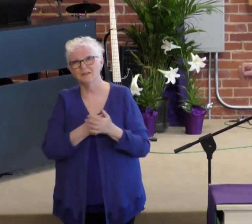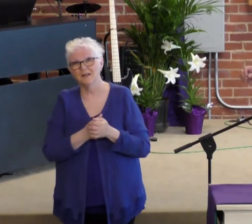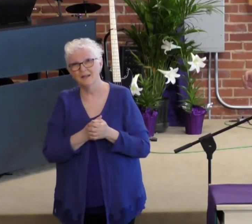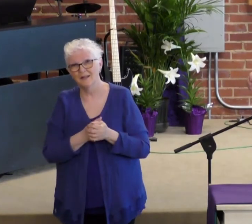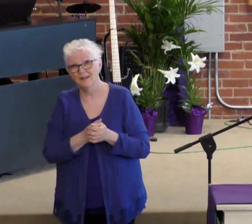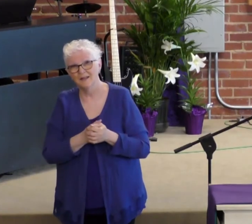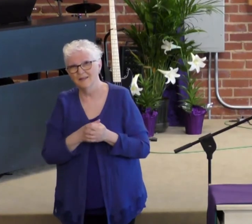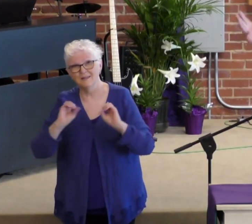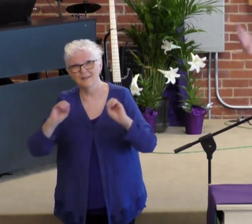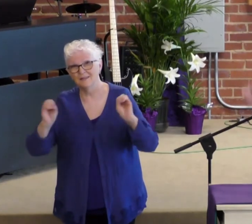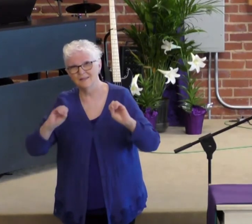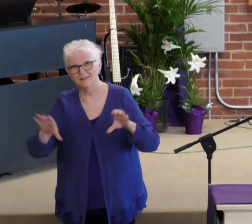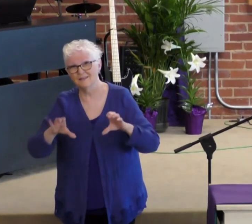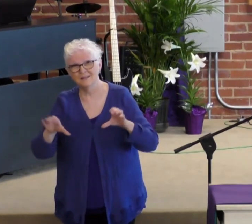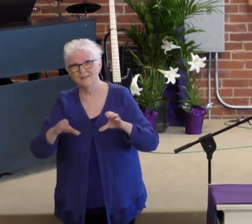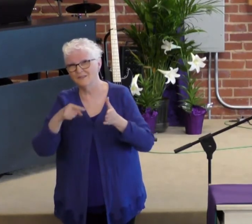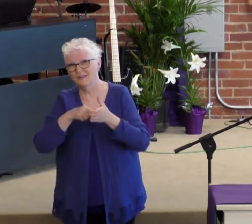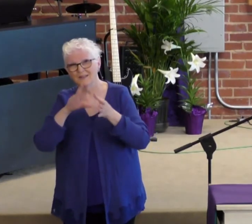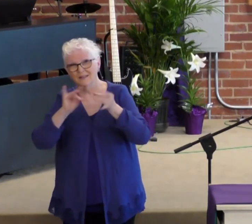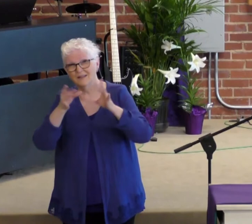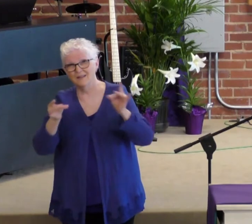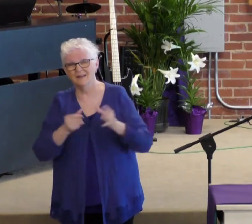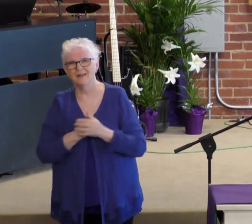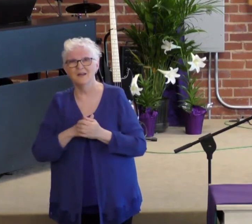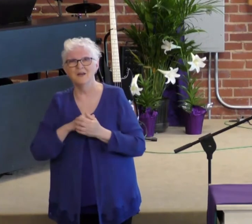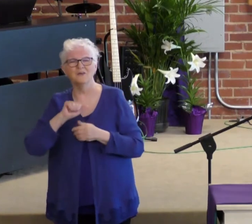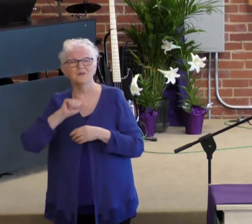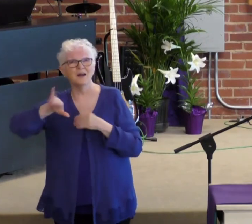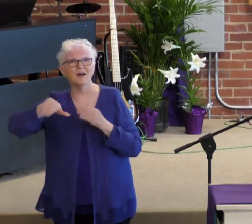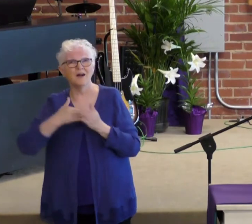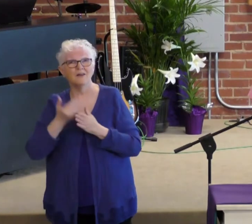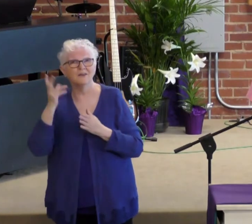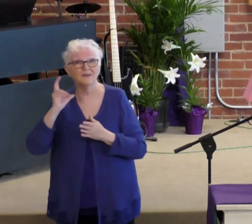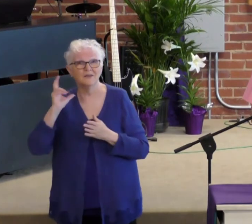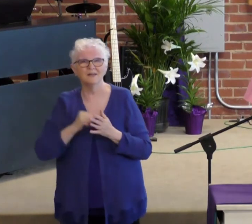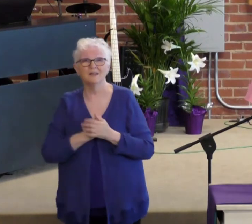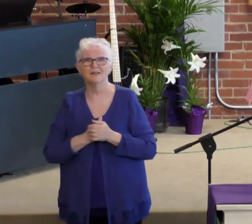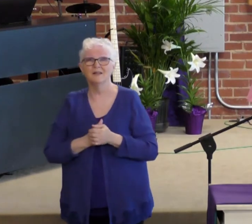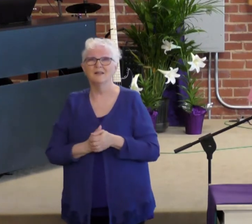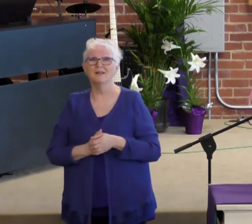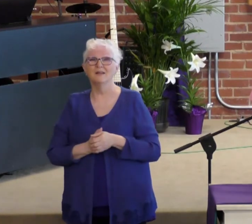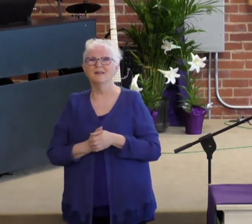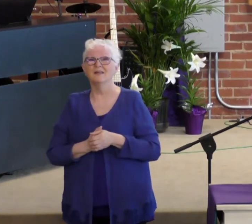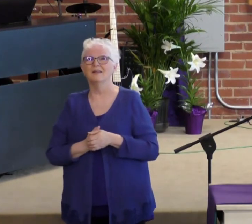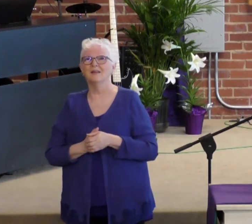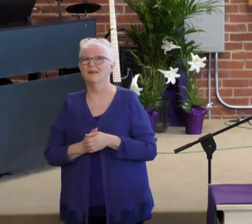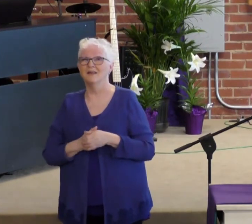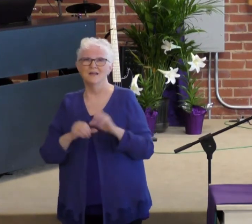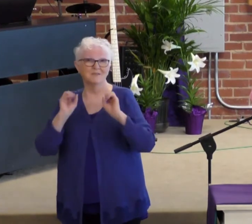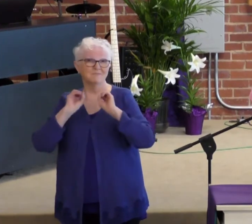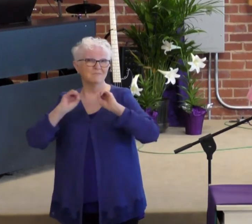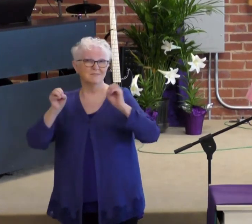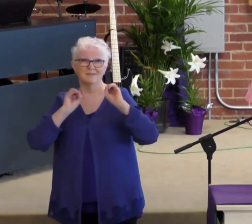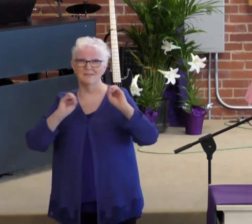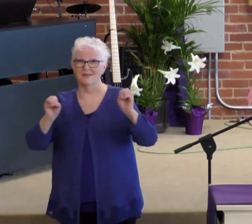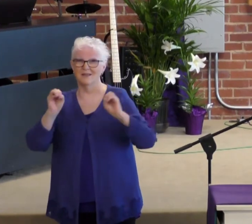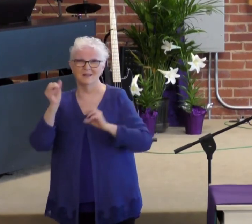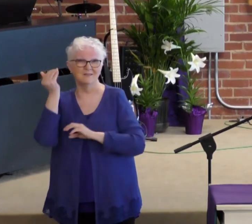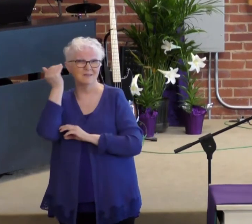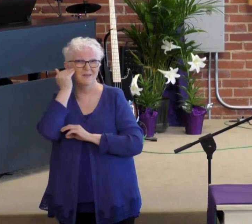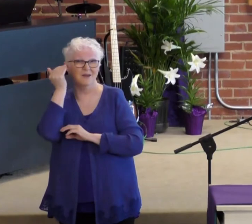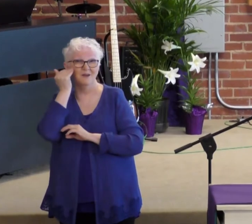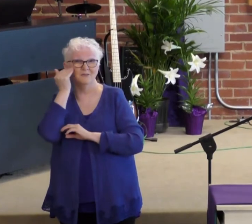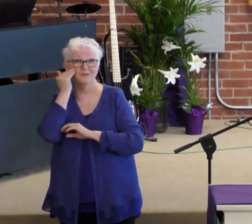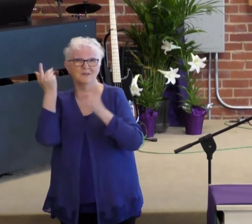sermon, except we've all heard it. It says, no one knows what goes on behind closed doors. Remember